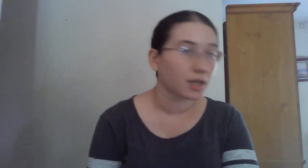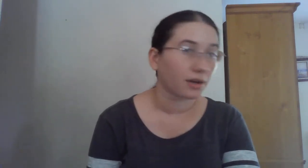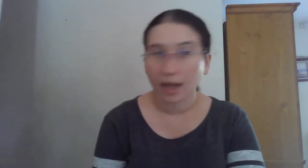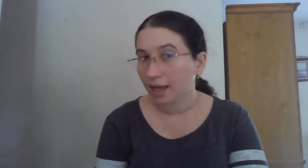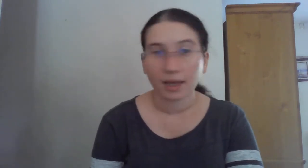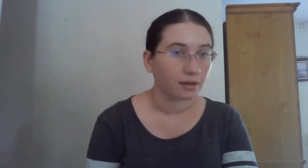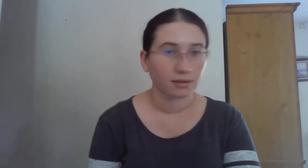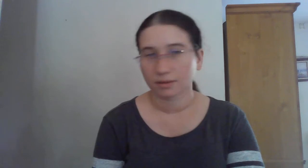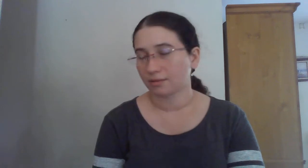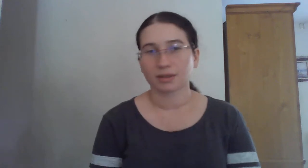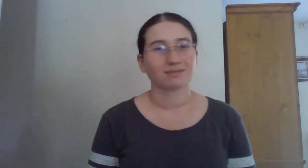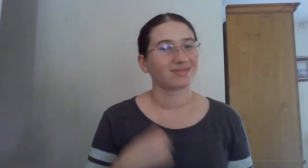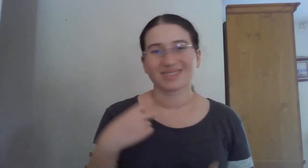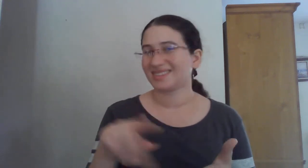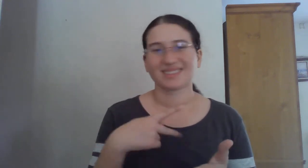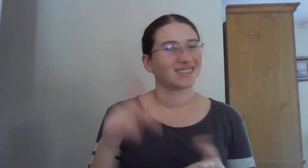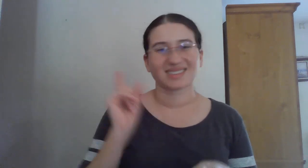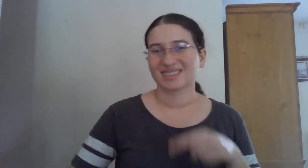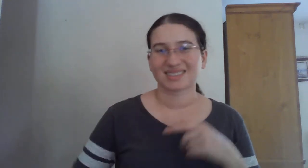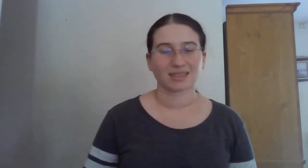your head. Right?